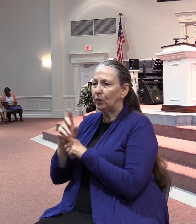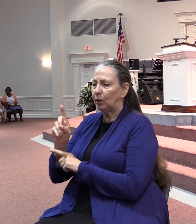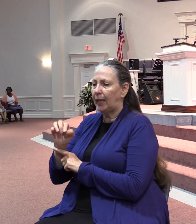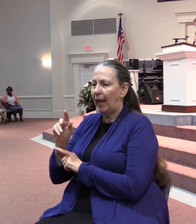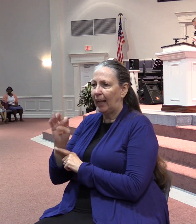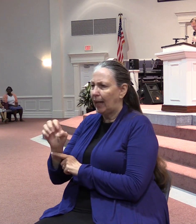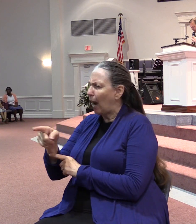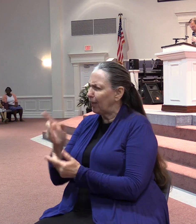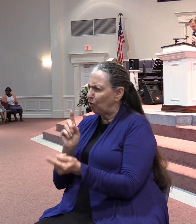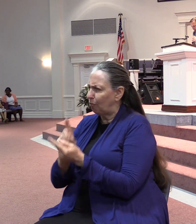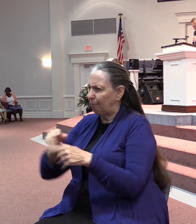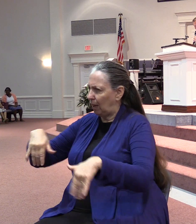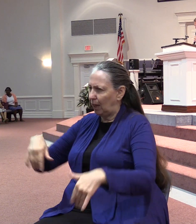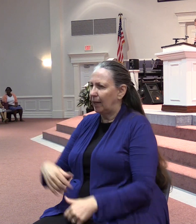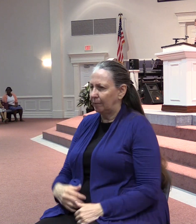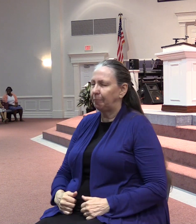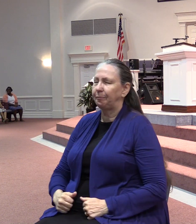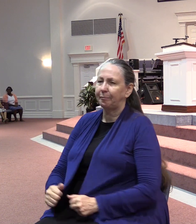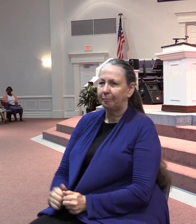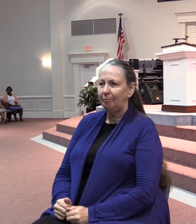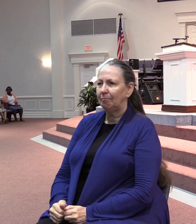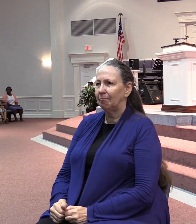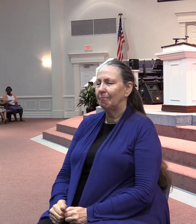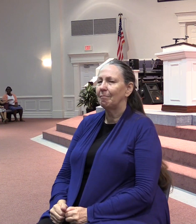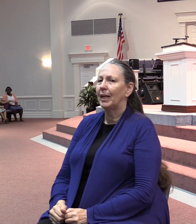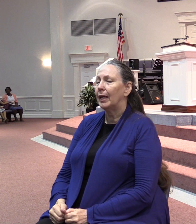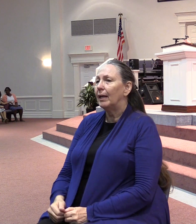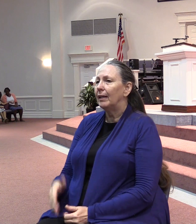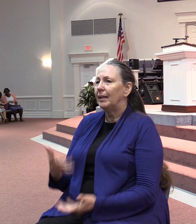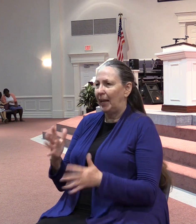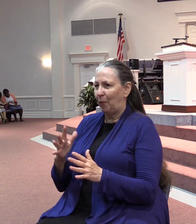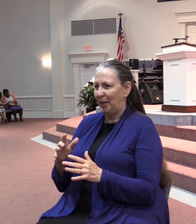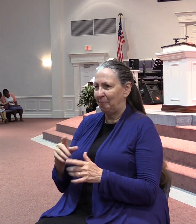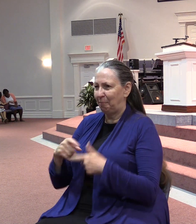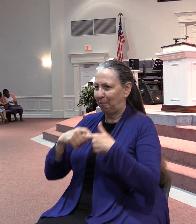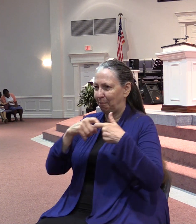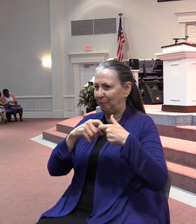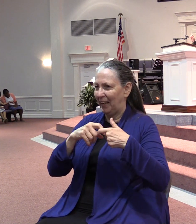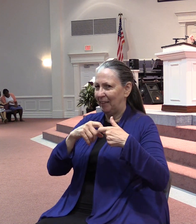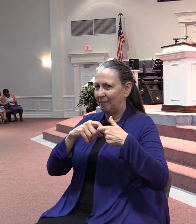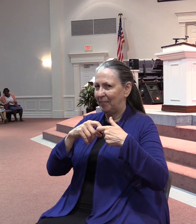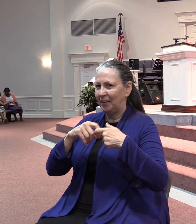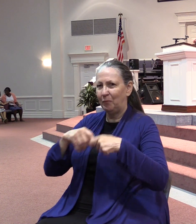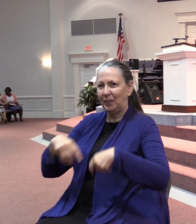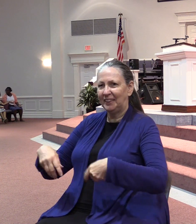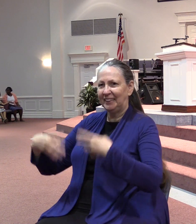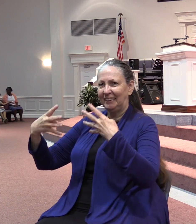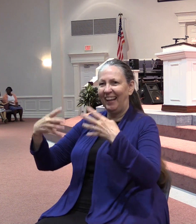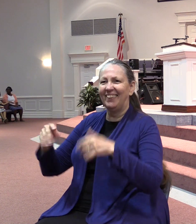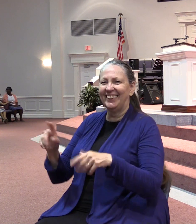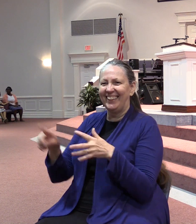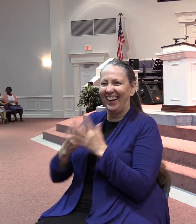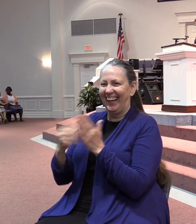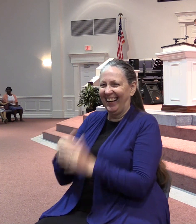A few weeks ago, the Lord began to deal with me just about, not really a subject per se, but just about the city